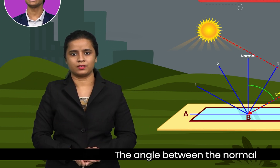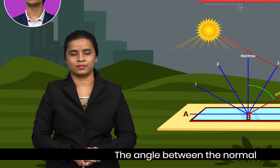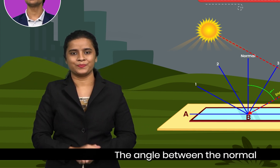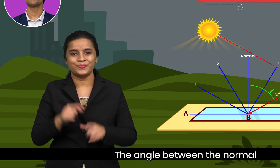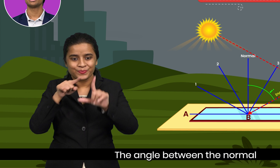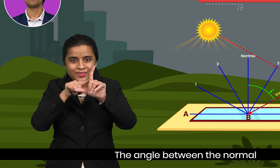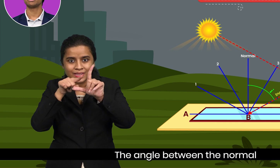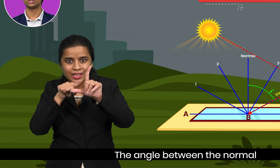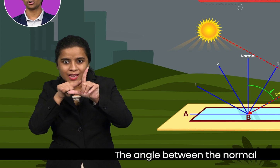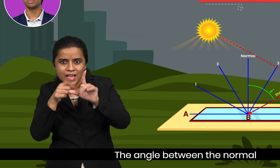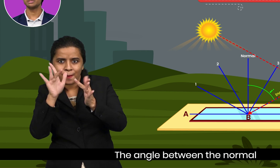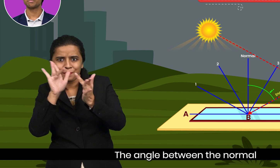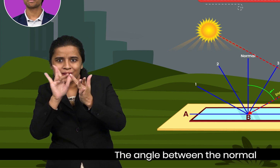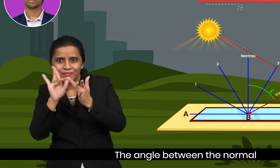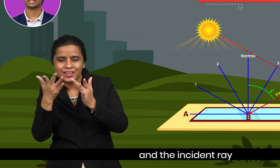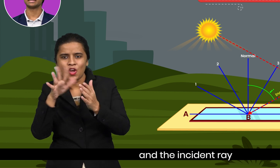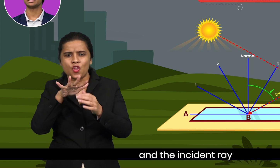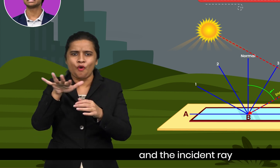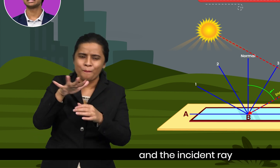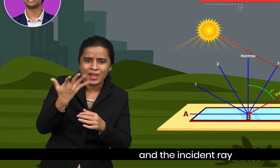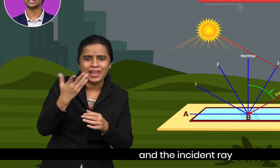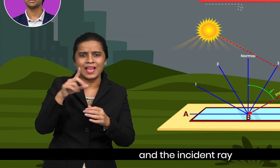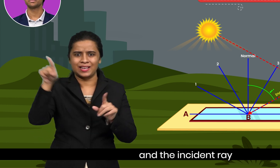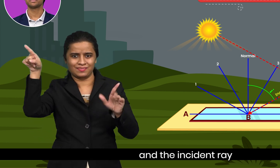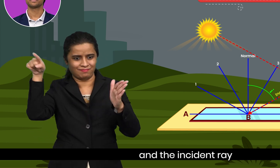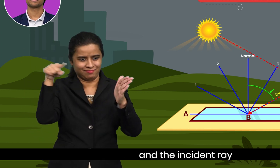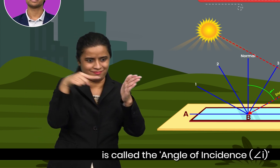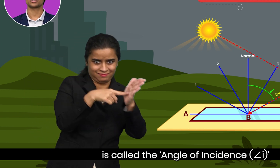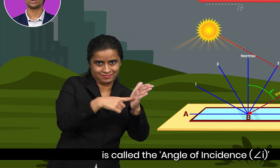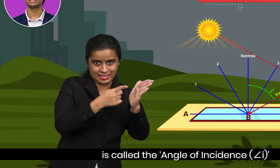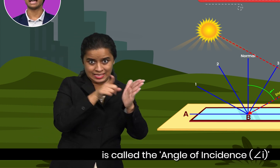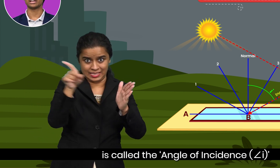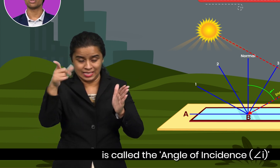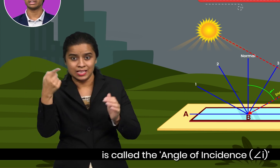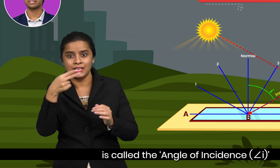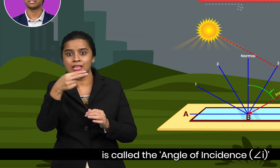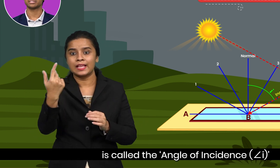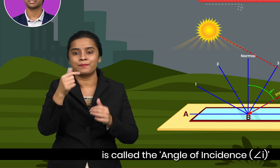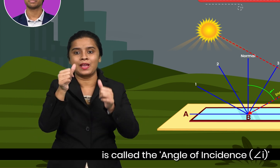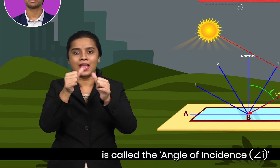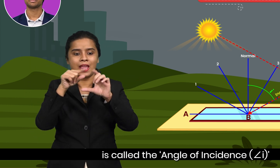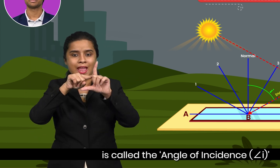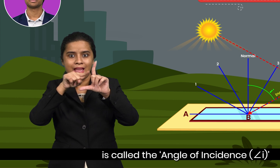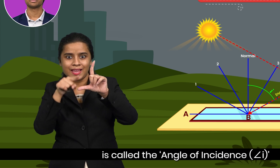The angle between normal and the incident ray is called the angle of incidence.